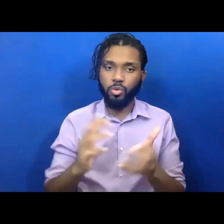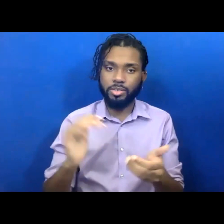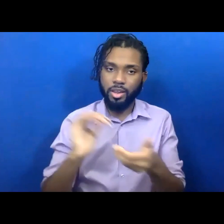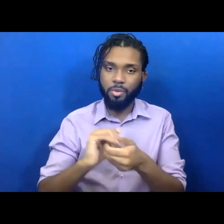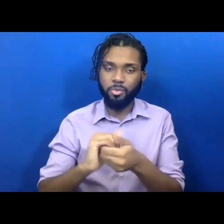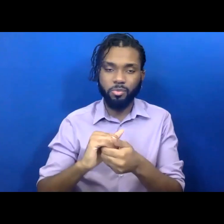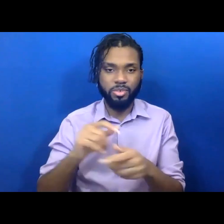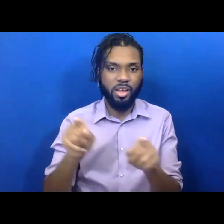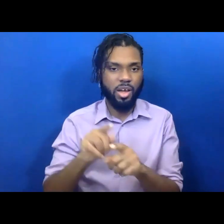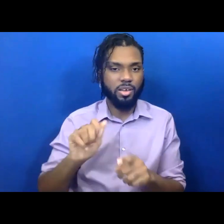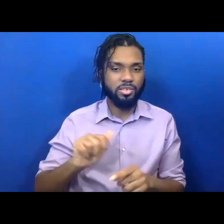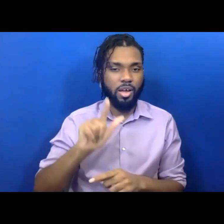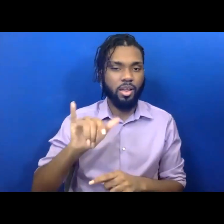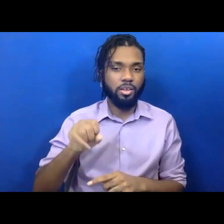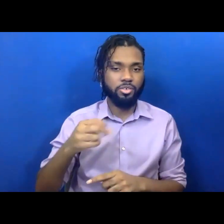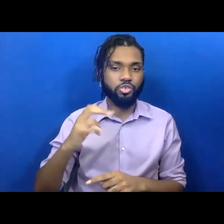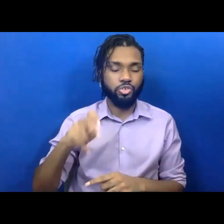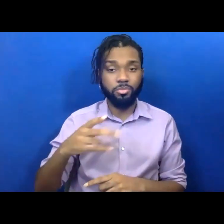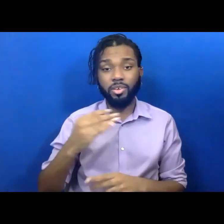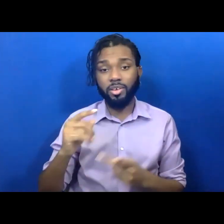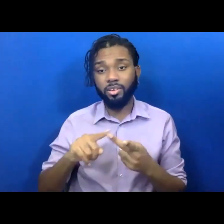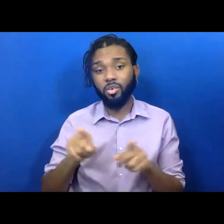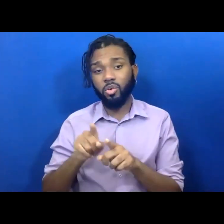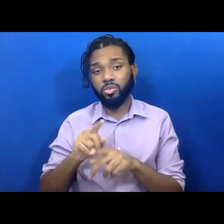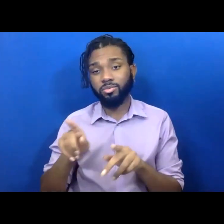of allyship and as a form of